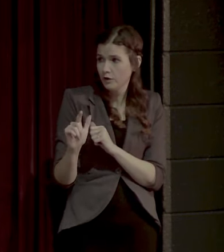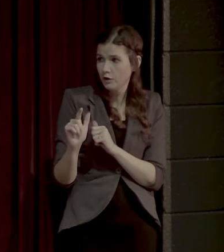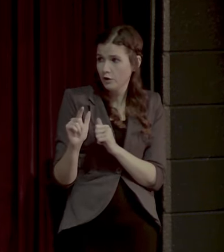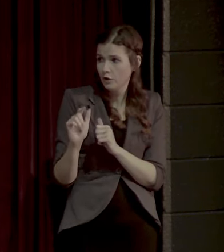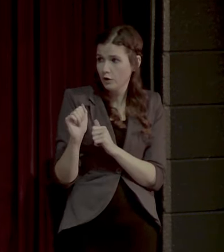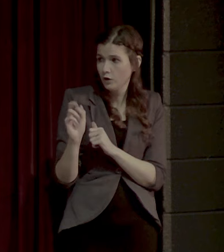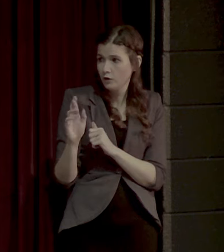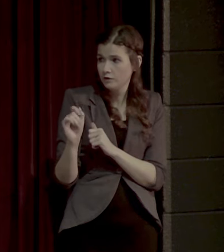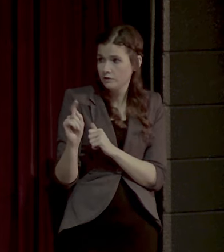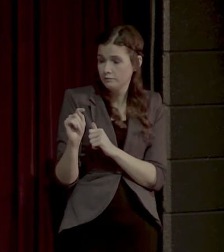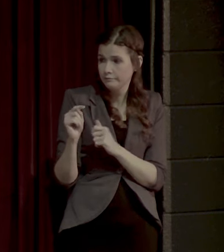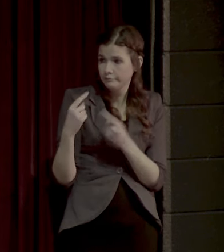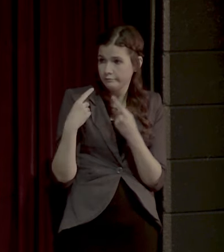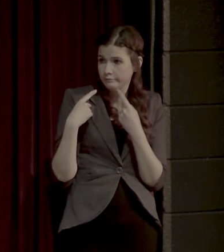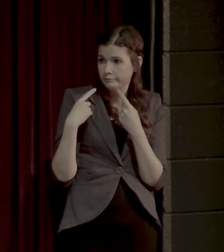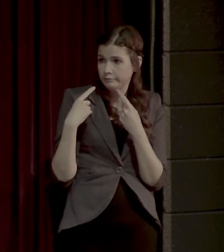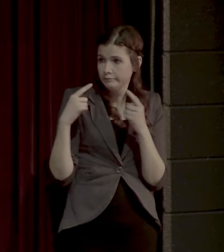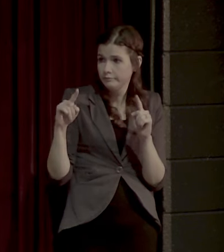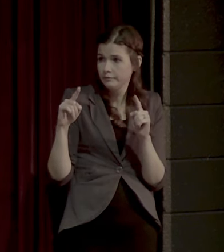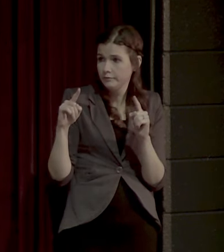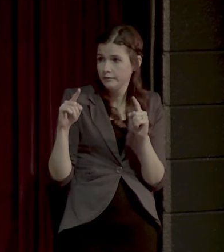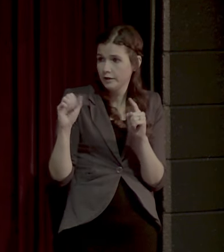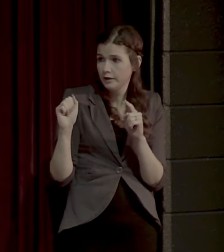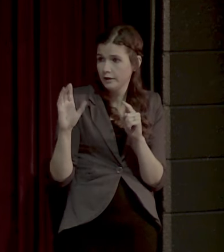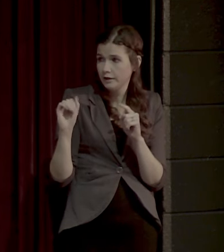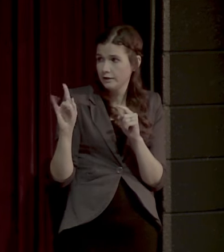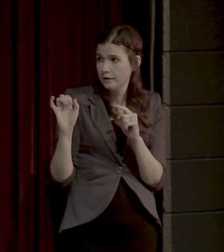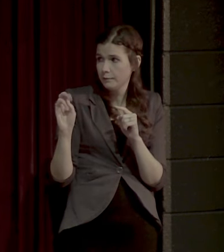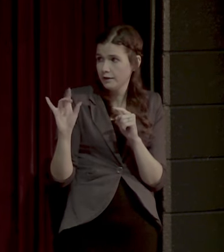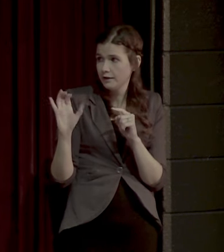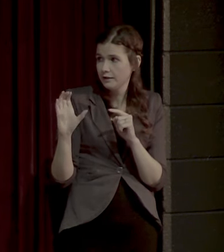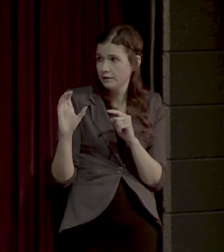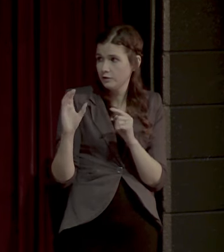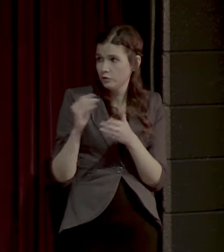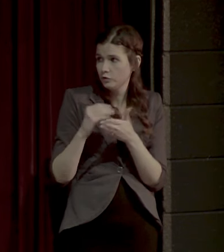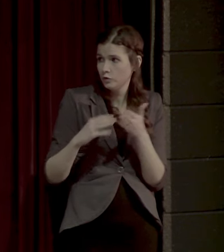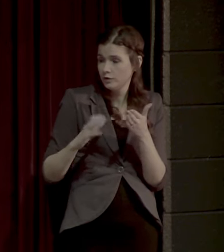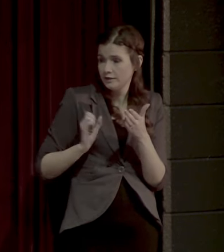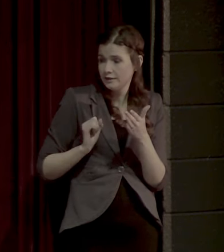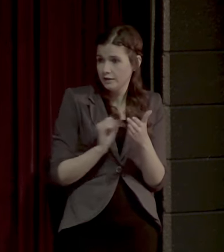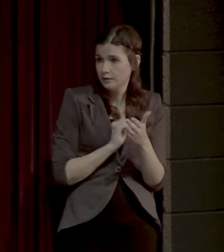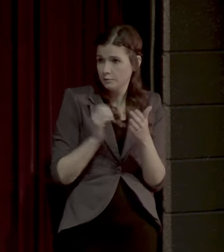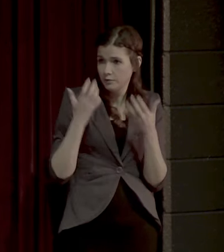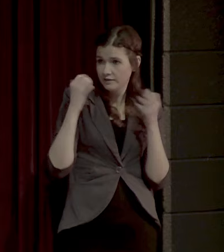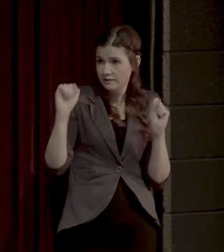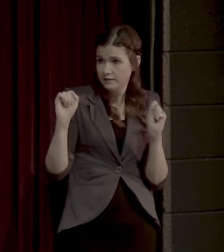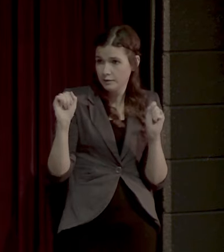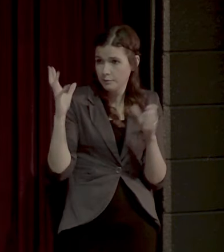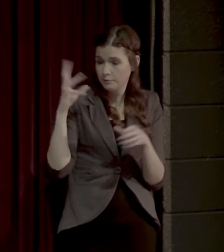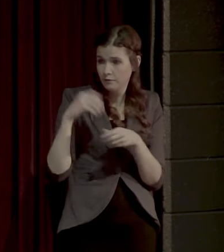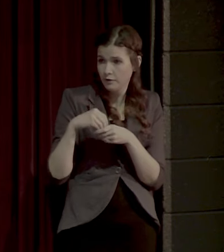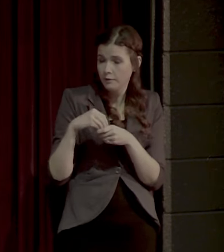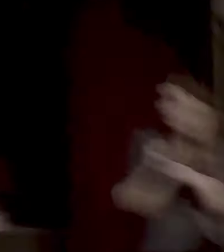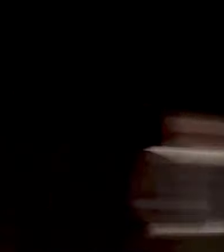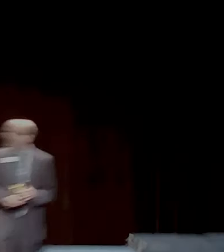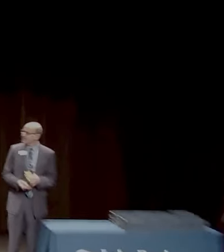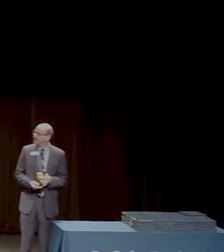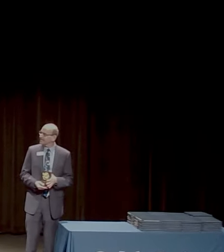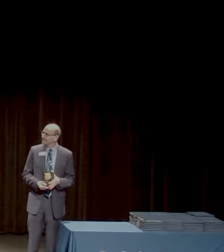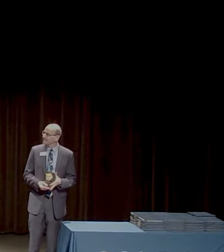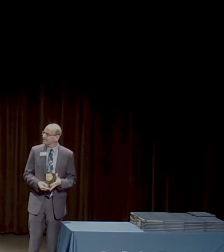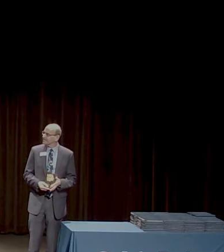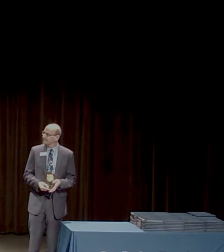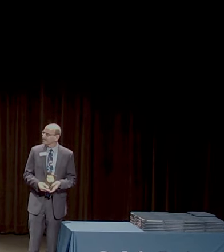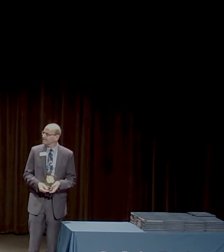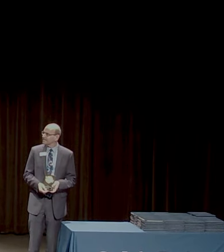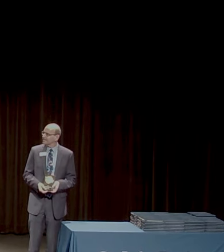excelled academically and served as the Student Senate President. She is a member of the LRSC Playmakers and was nominated for the